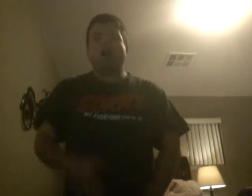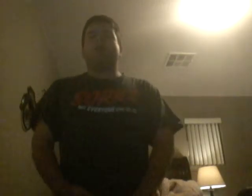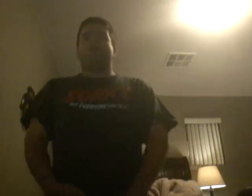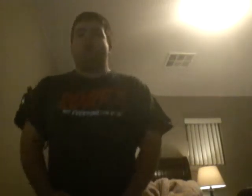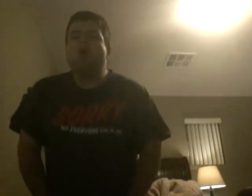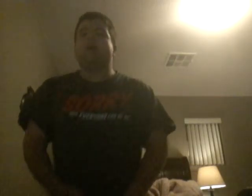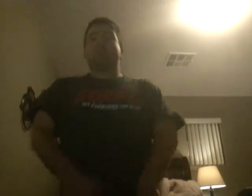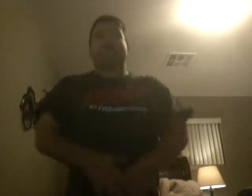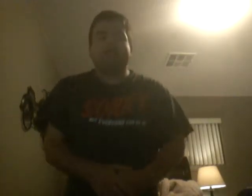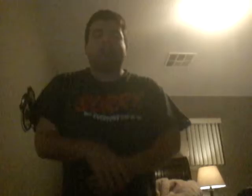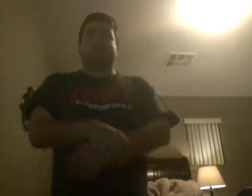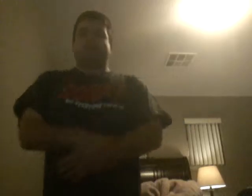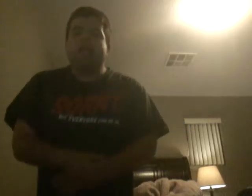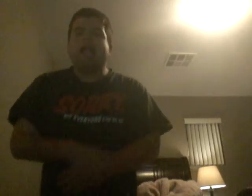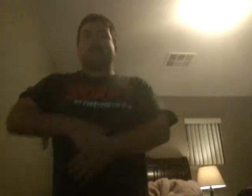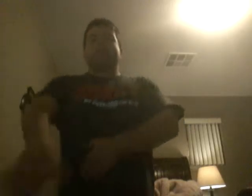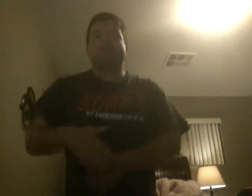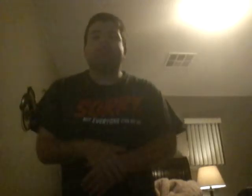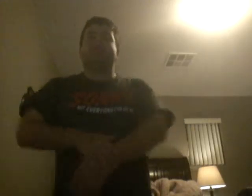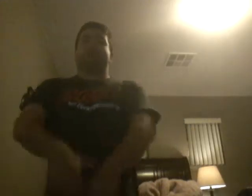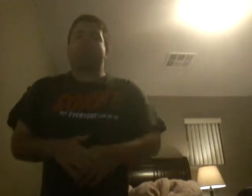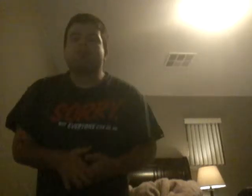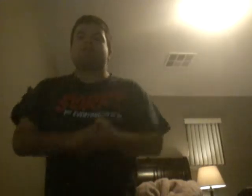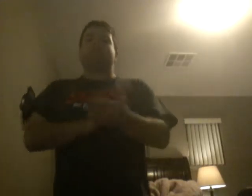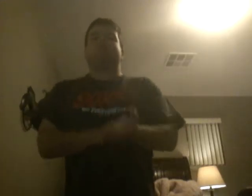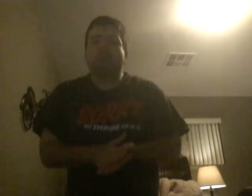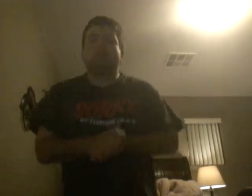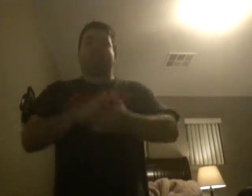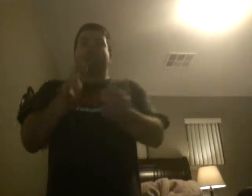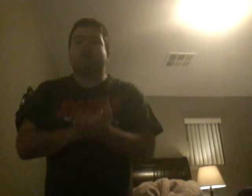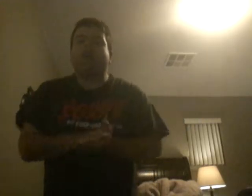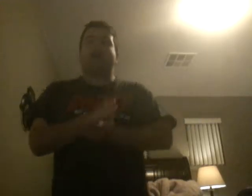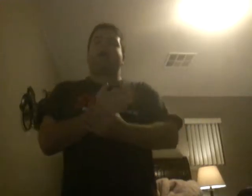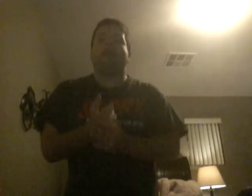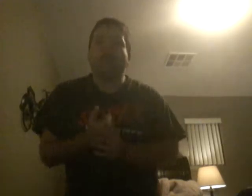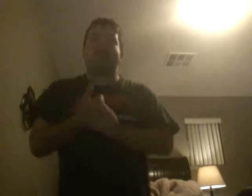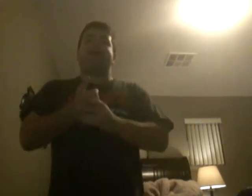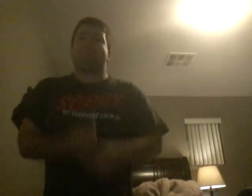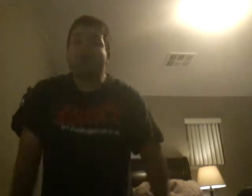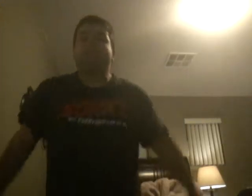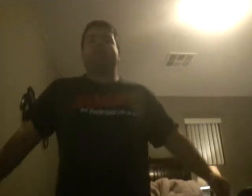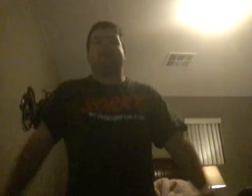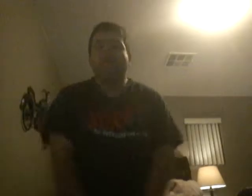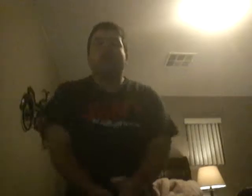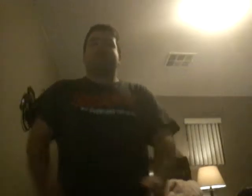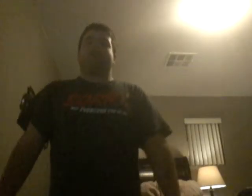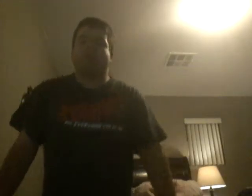Oh, what a magic. Hey, I think she is cute, and you just should go. And I can't afford to hear. Why can't